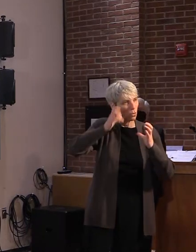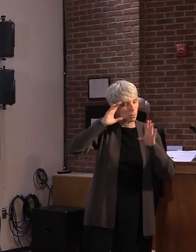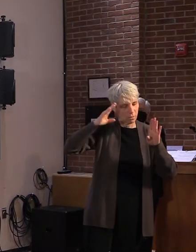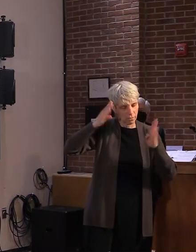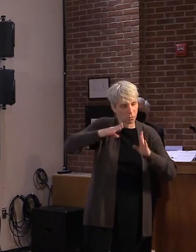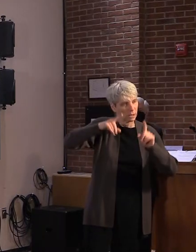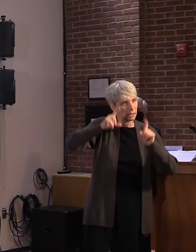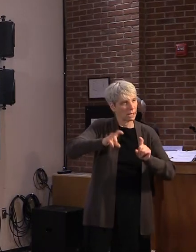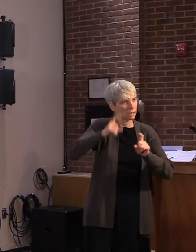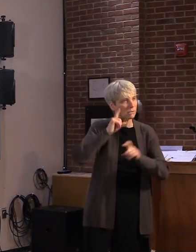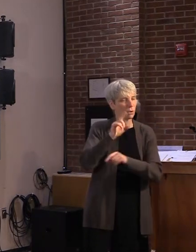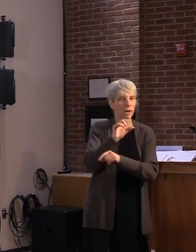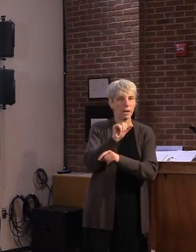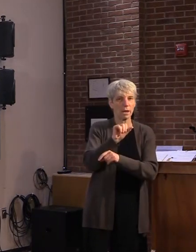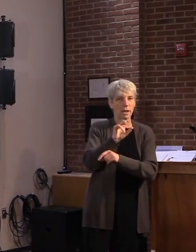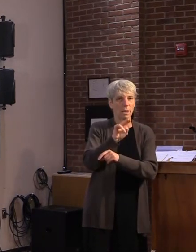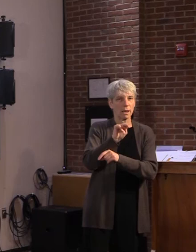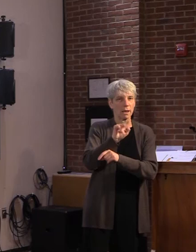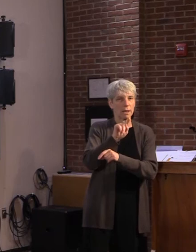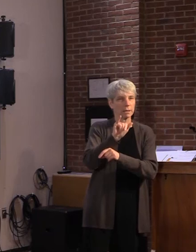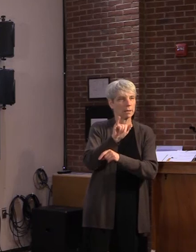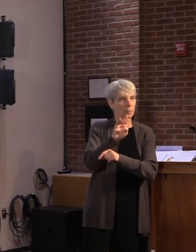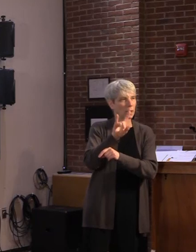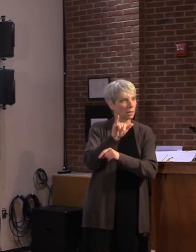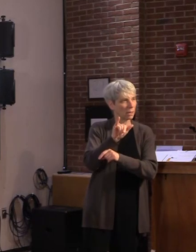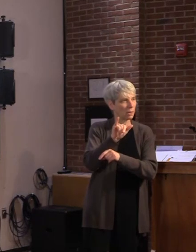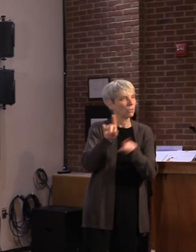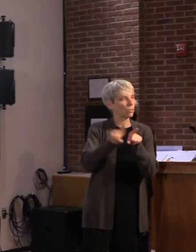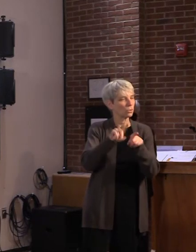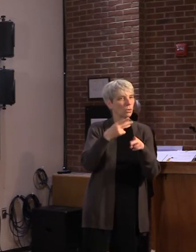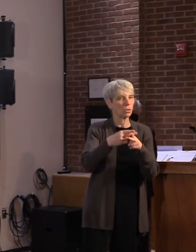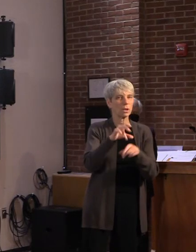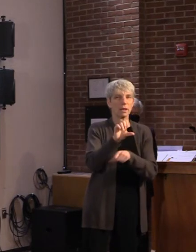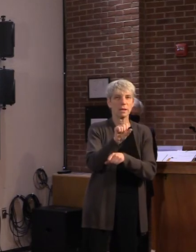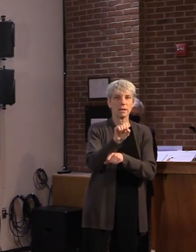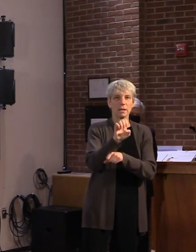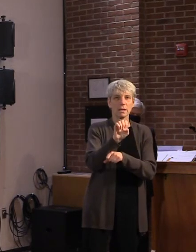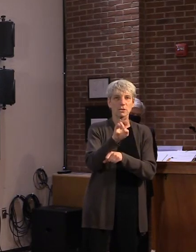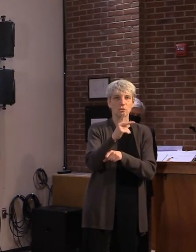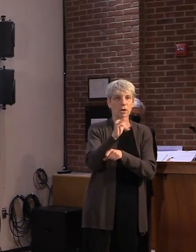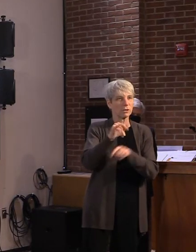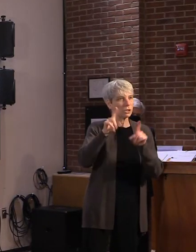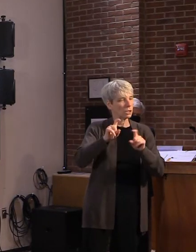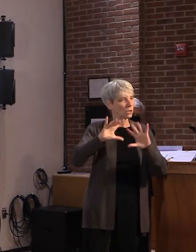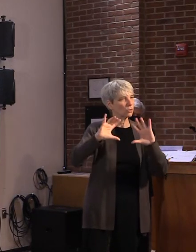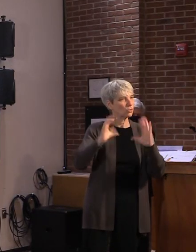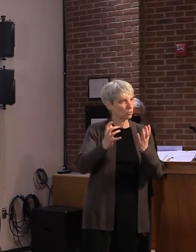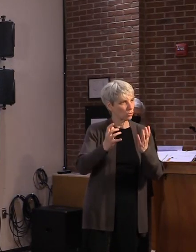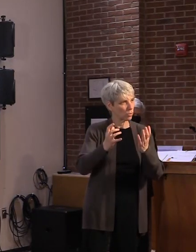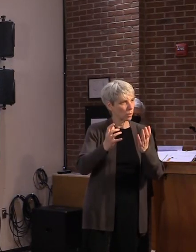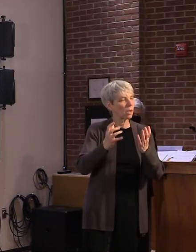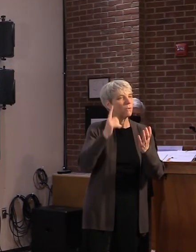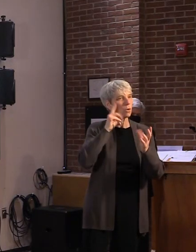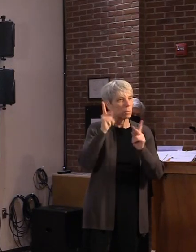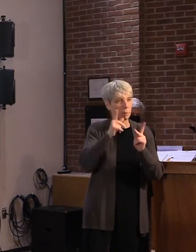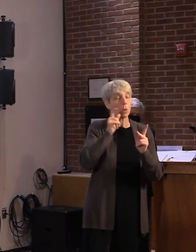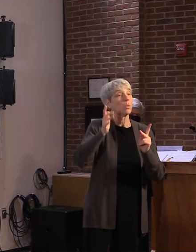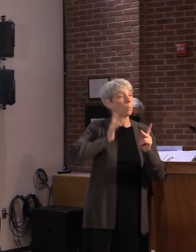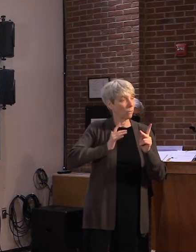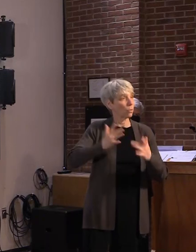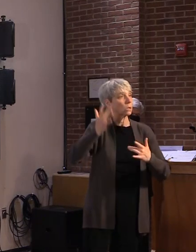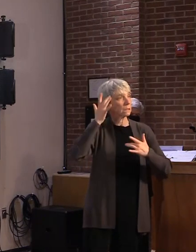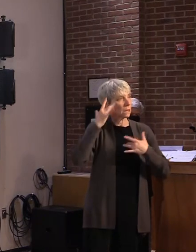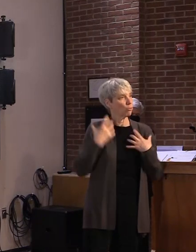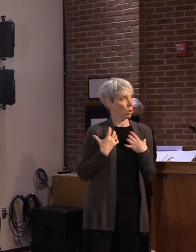group, which has really met a number of times in the last couple of weeks. First, I want to talk about